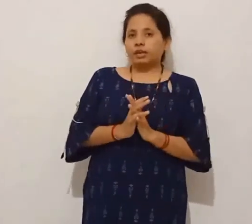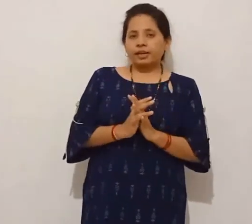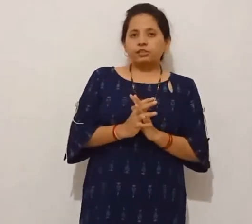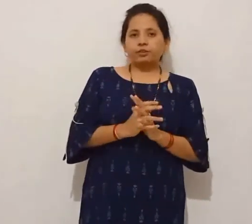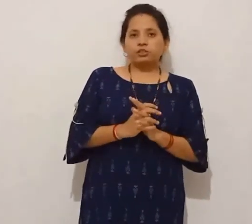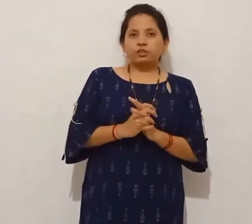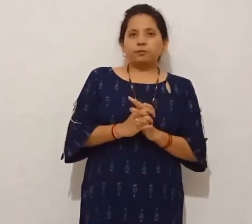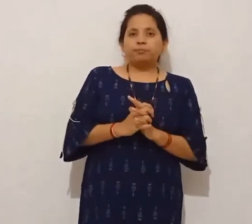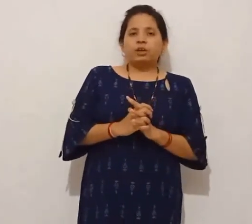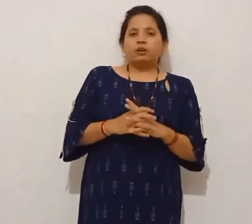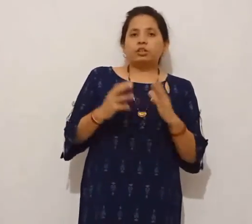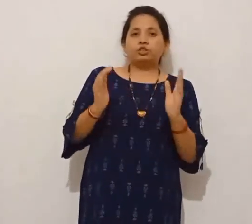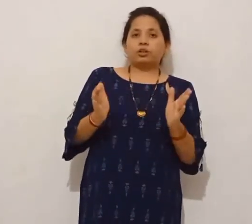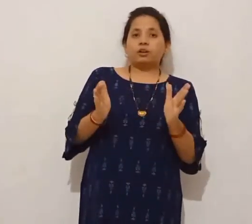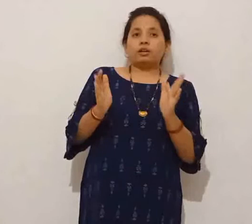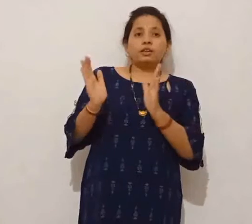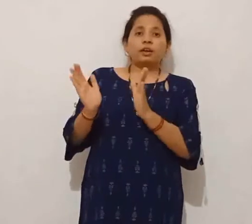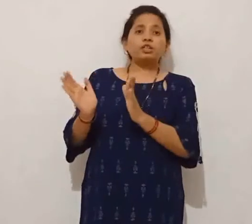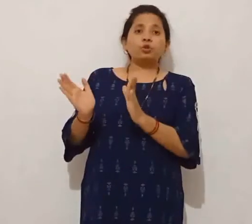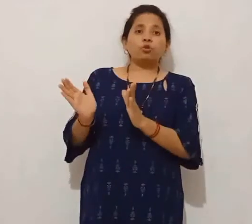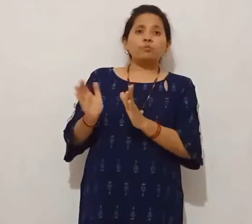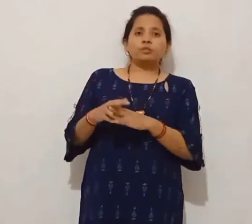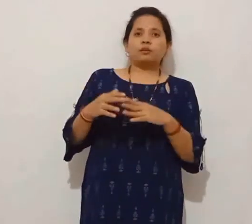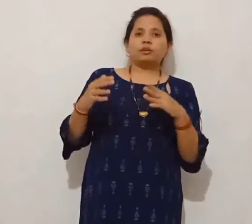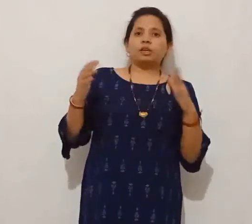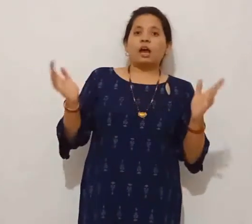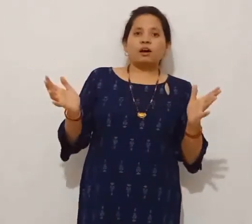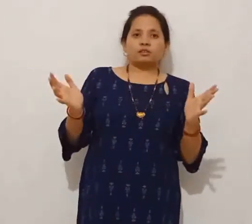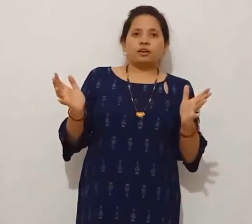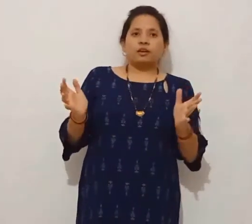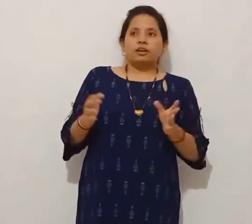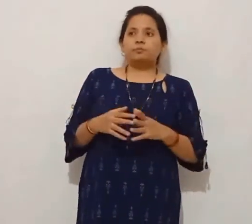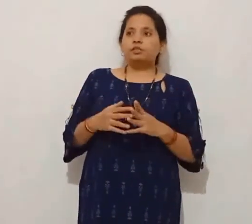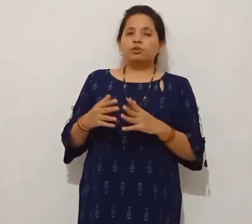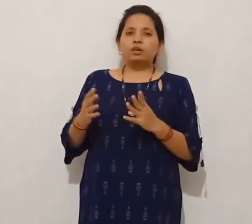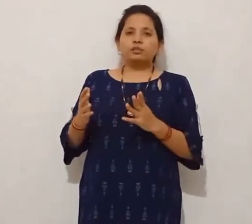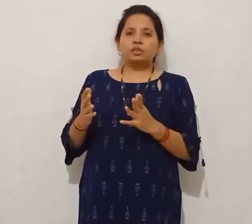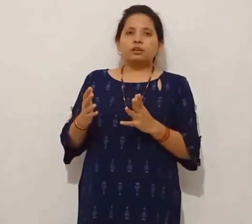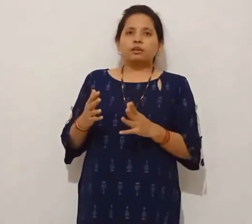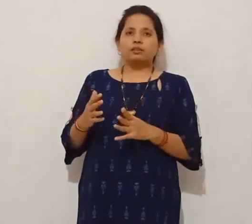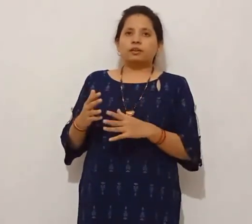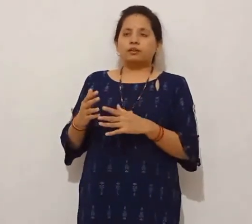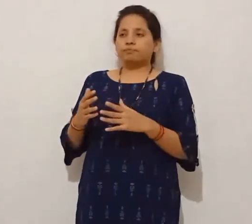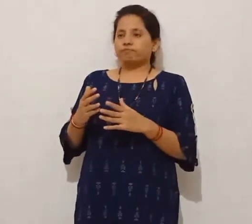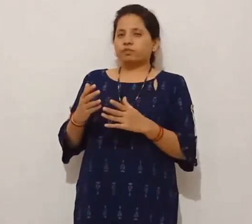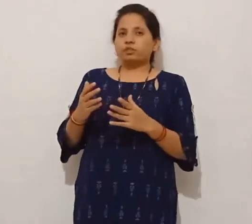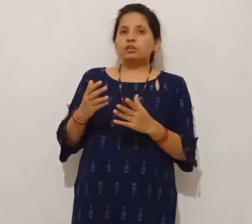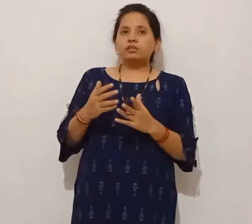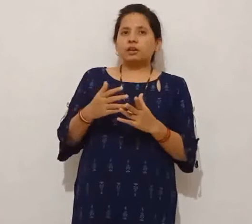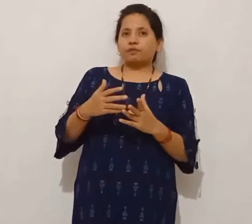next feature, the here showrooms are large. It means you can see the things are